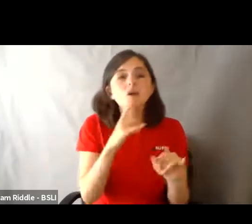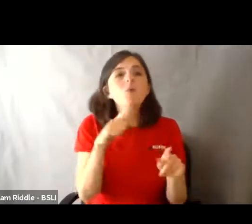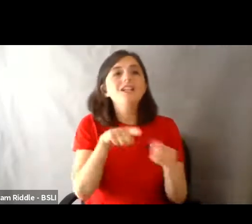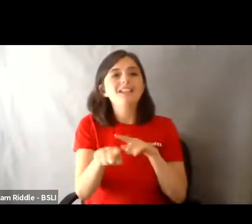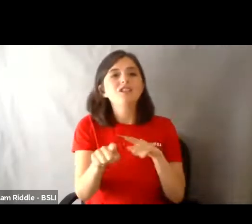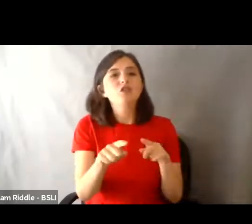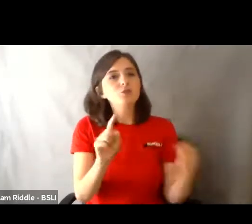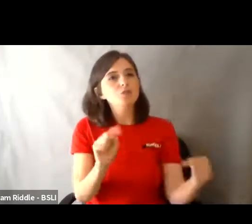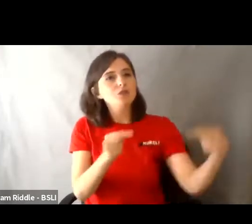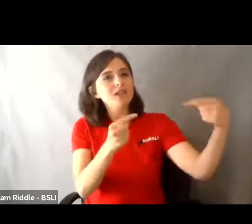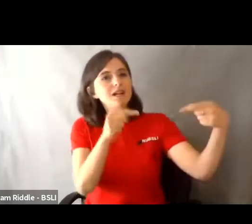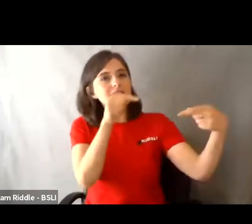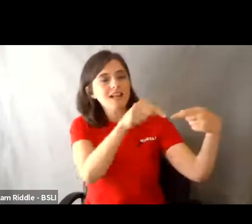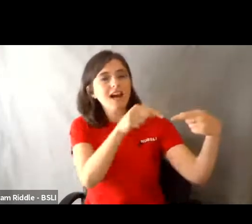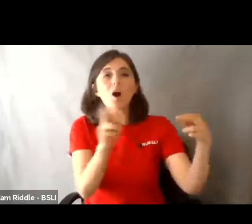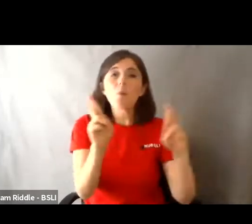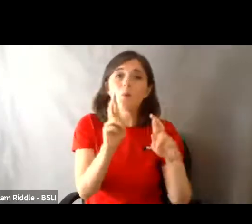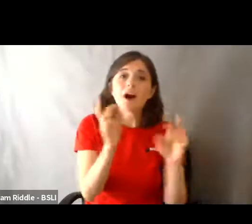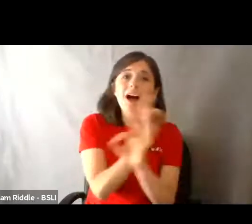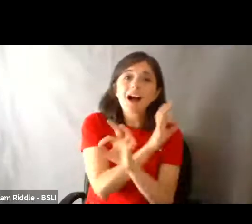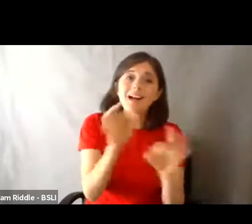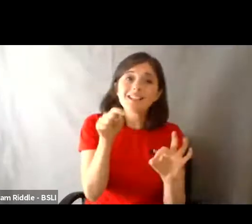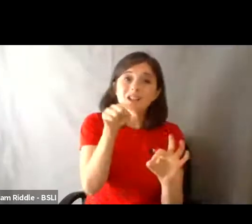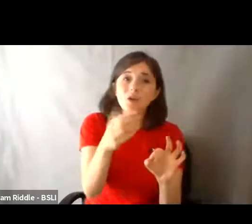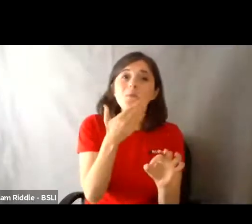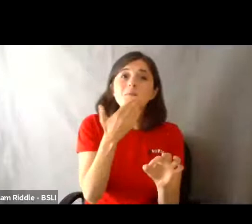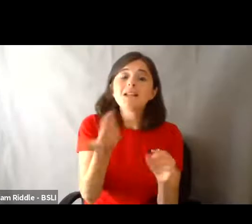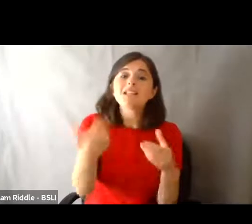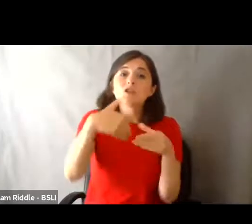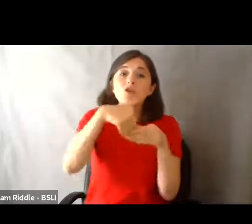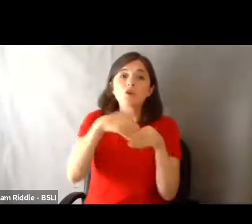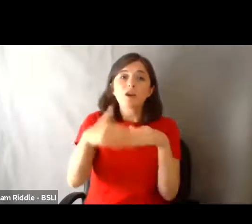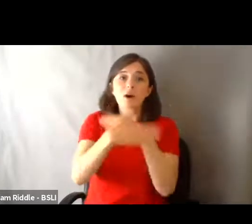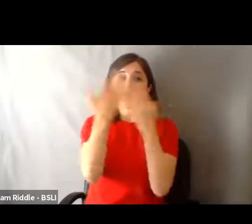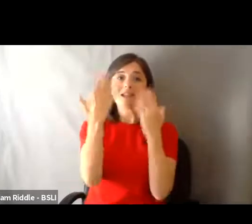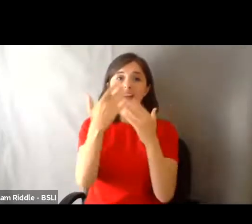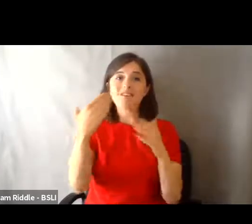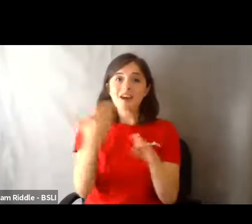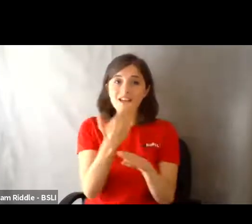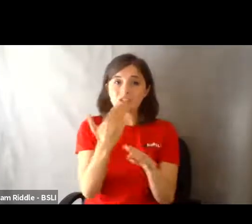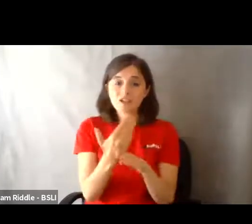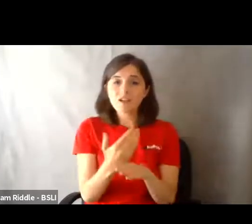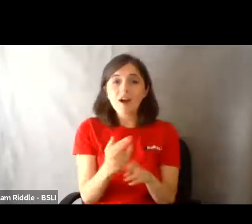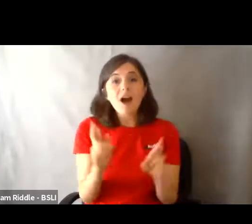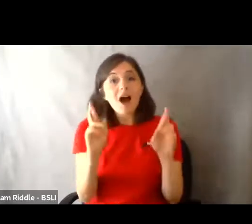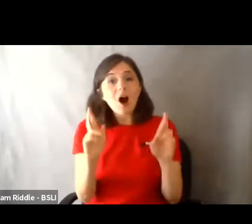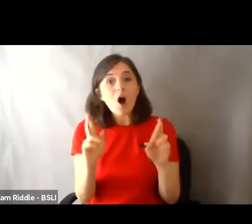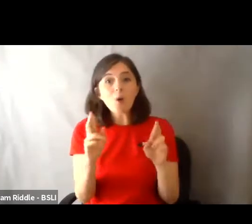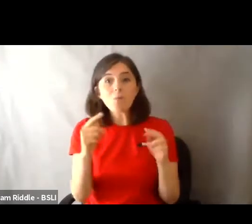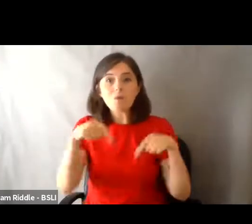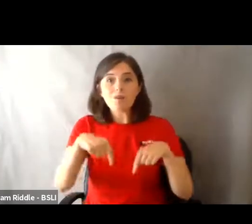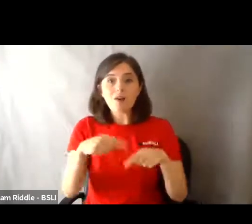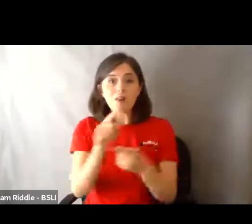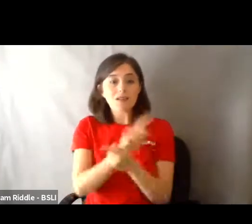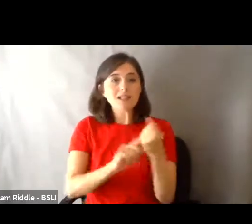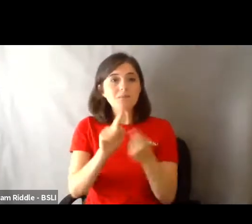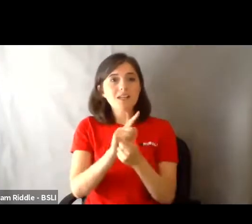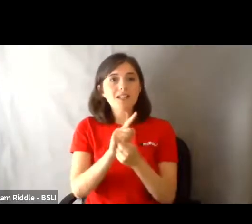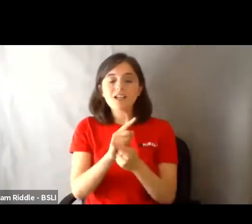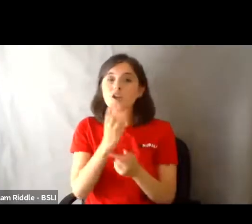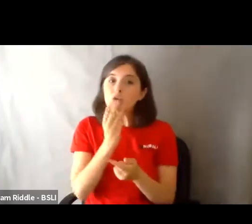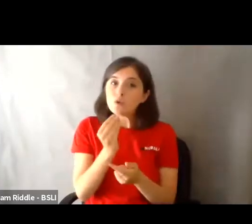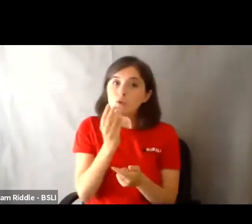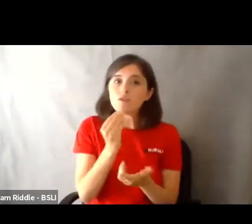and I hope people will do so. I hope people have found tonight's meeting useful in clarifying ideas around universal